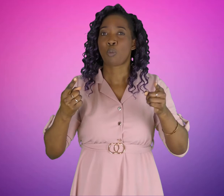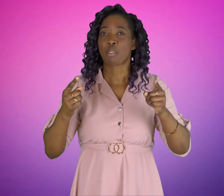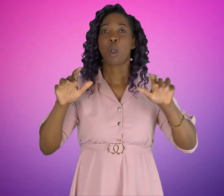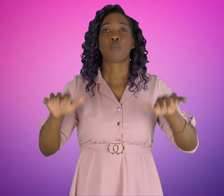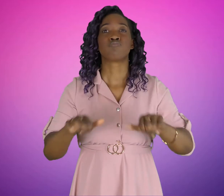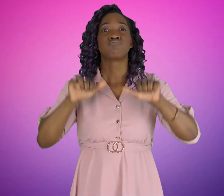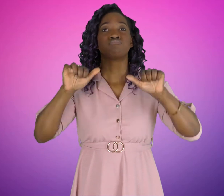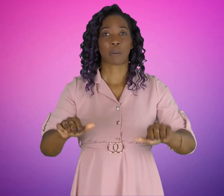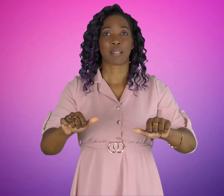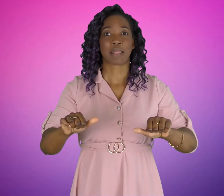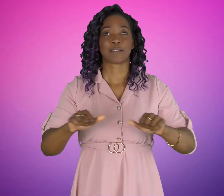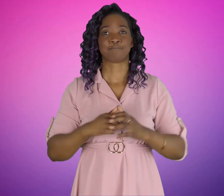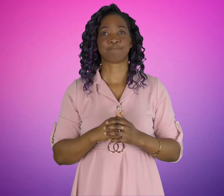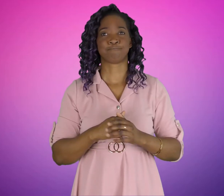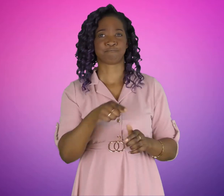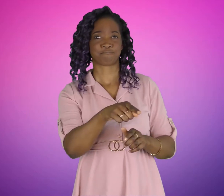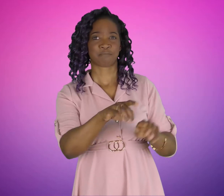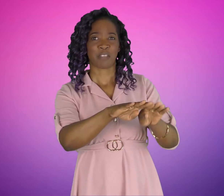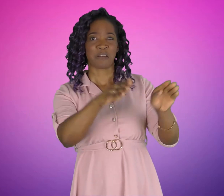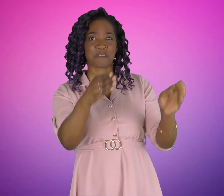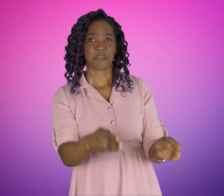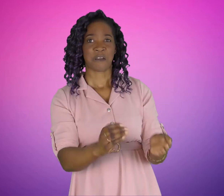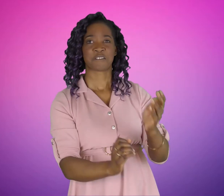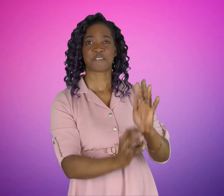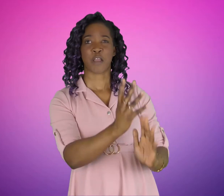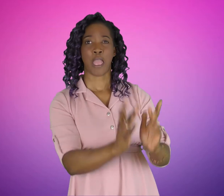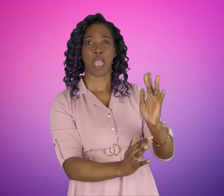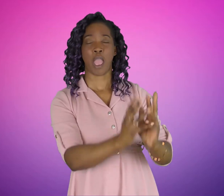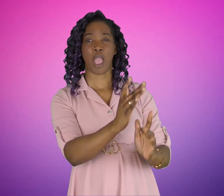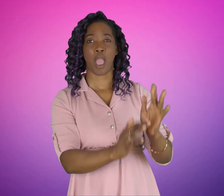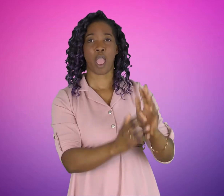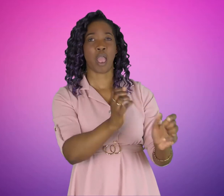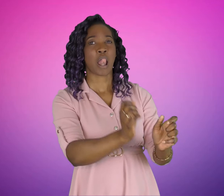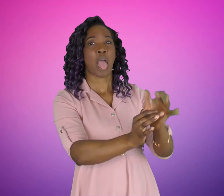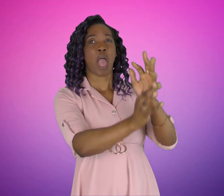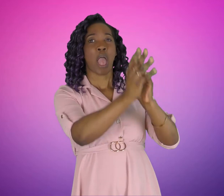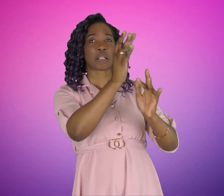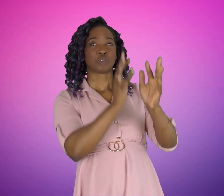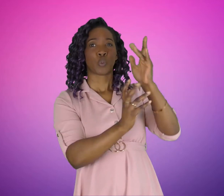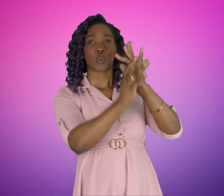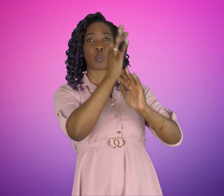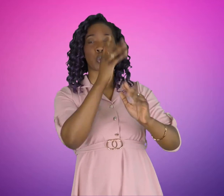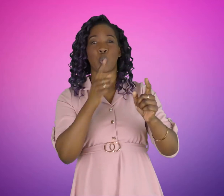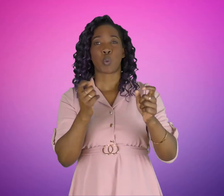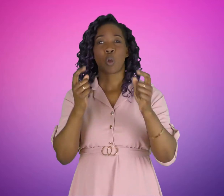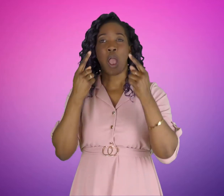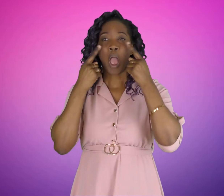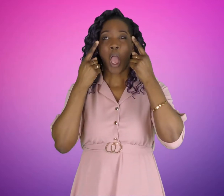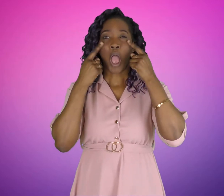properly. There is a fire crackling in the hearth, and its light dances in my